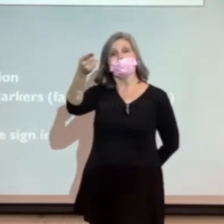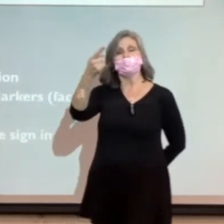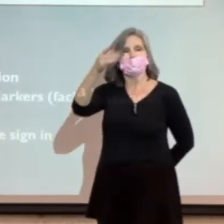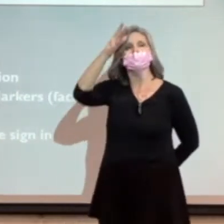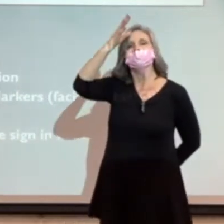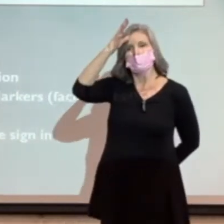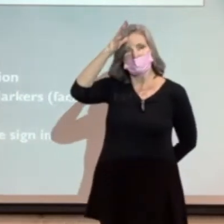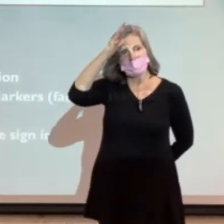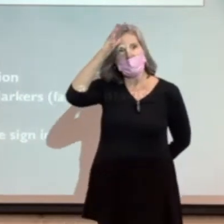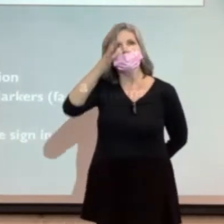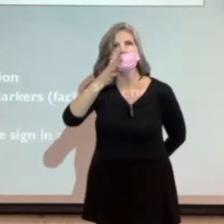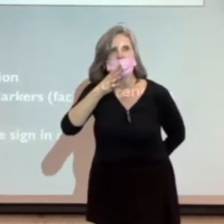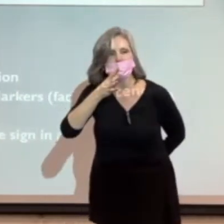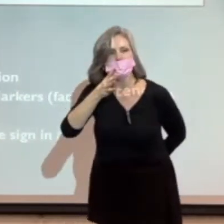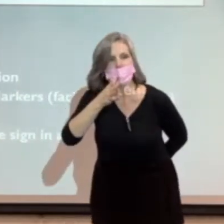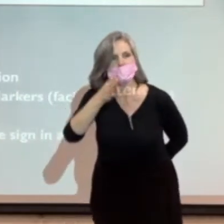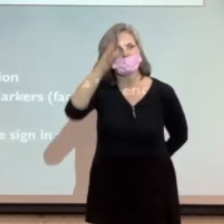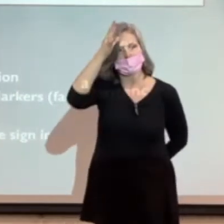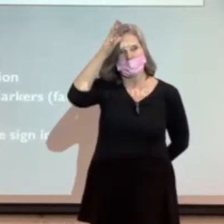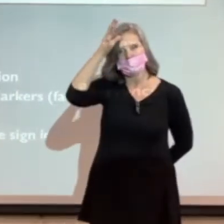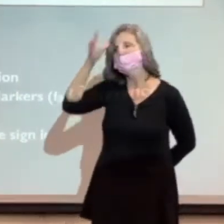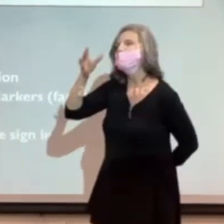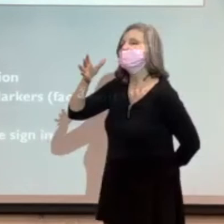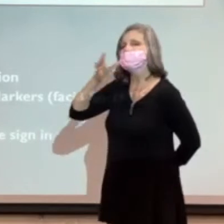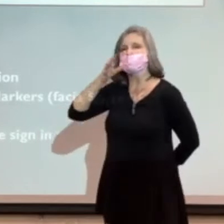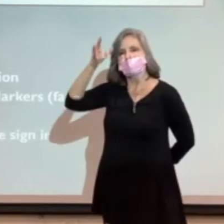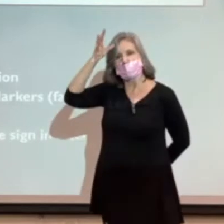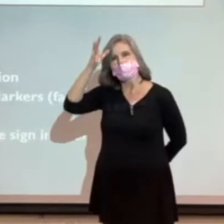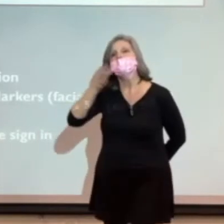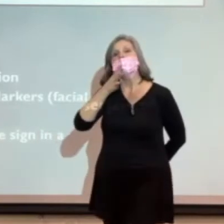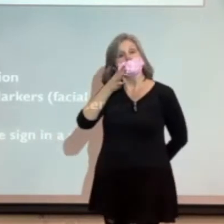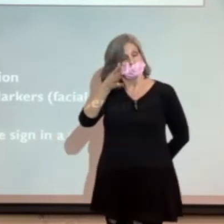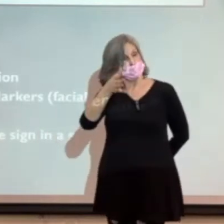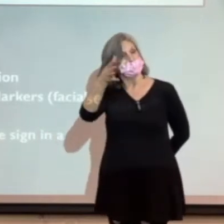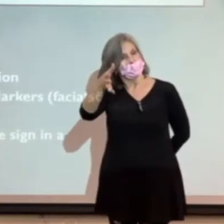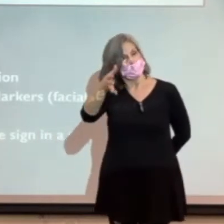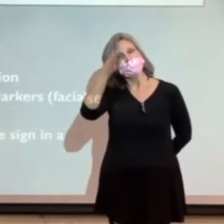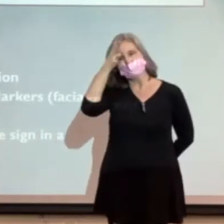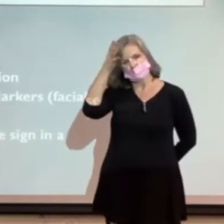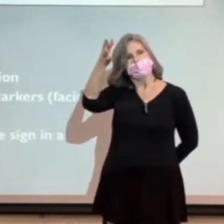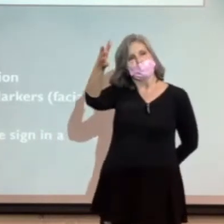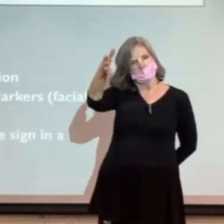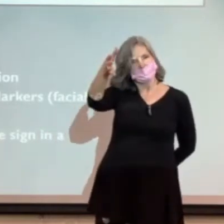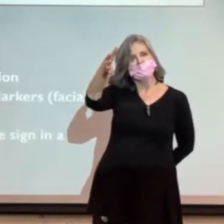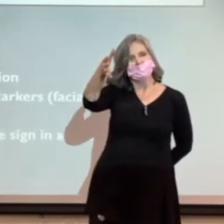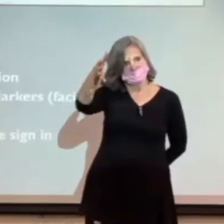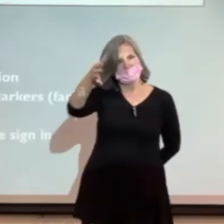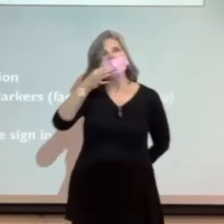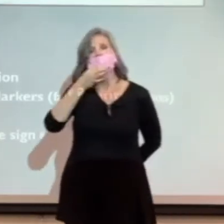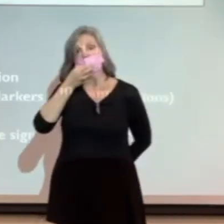know the sign. So dad and mom, mom and dad. Do it together. Grandma and grandpa. Right. So